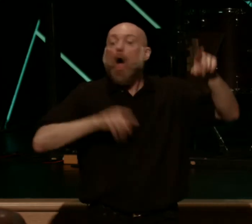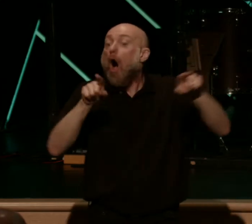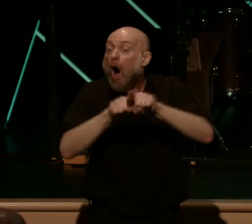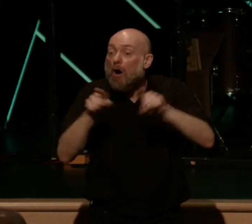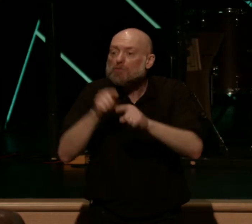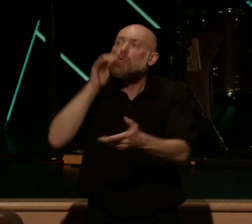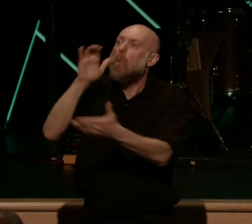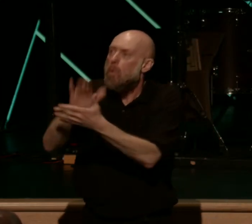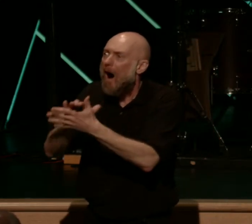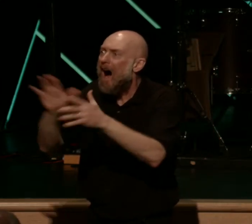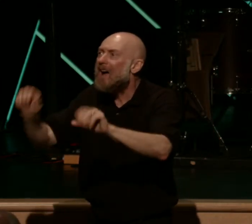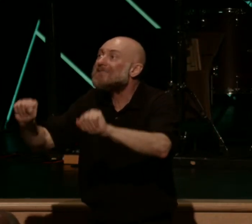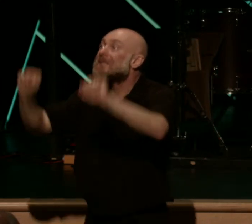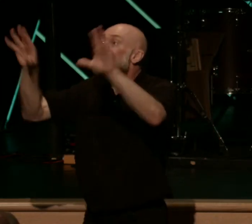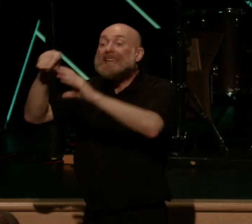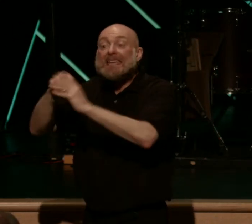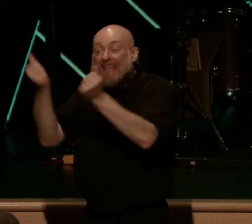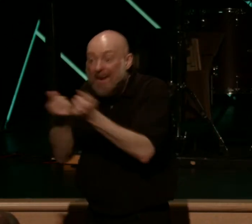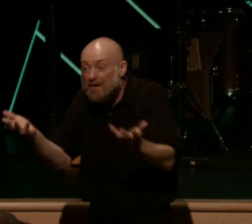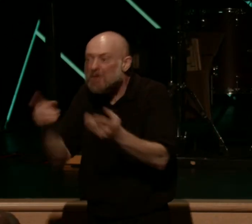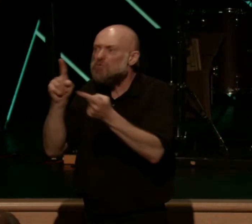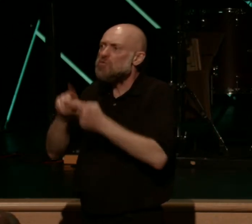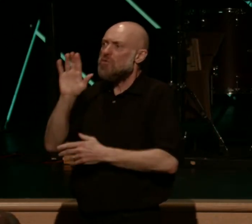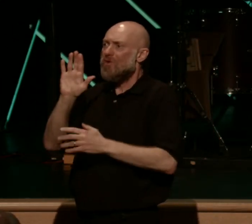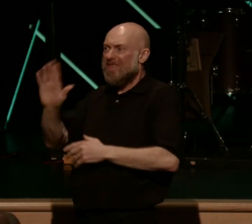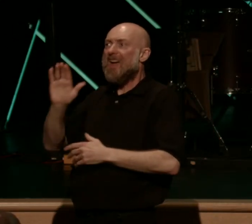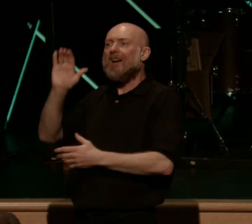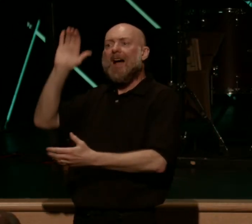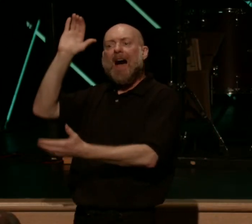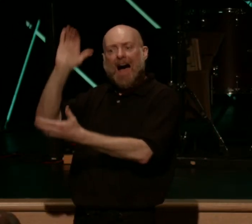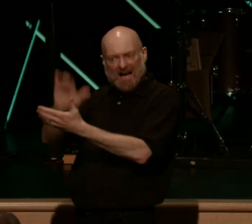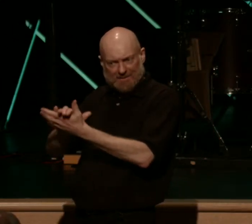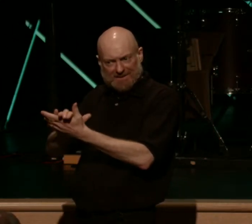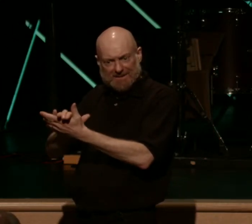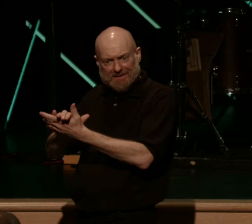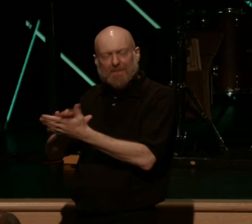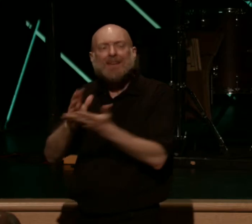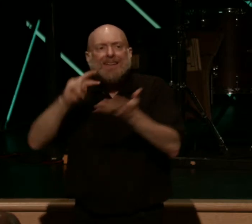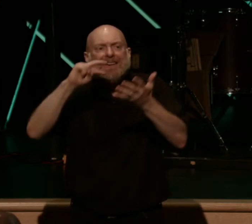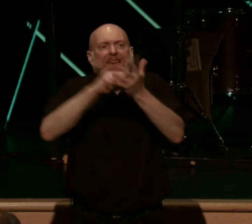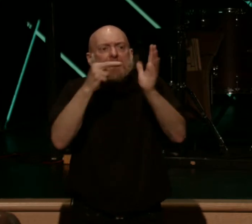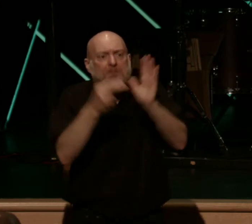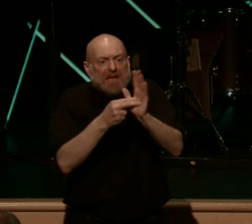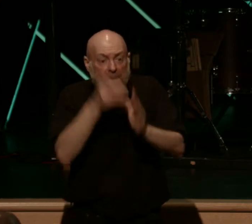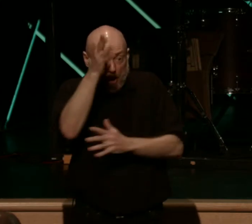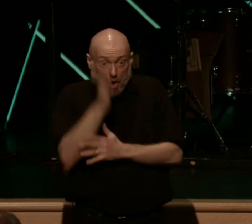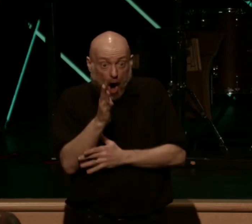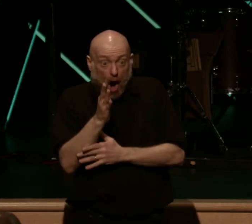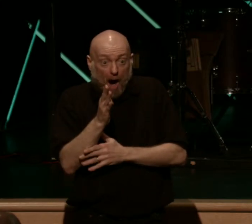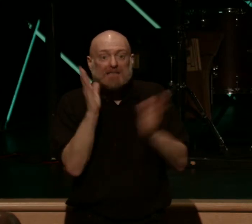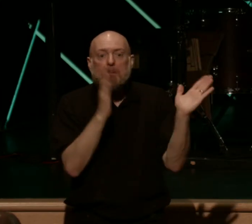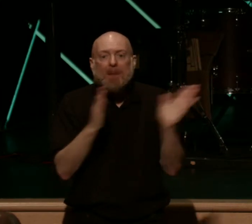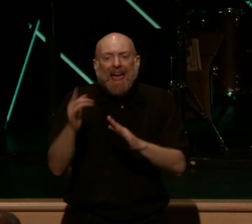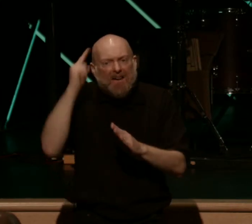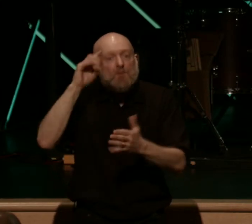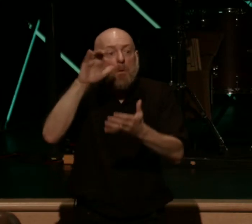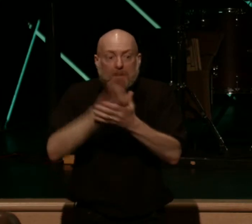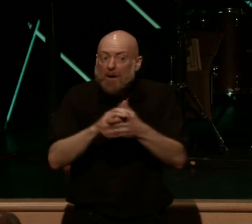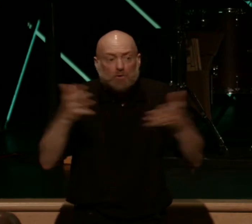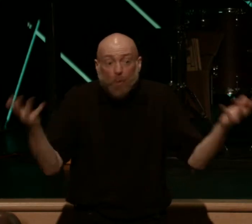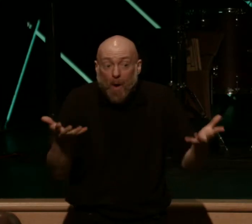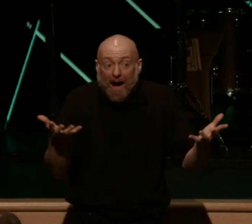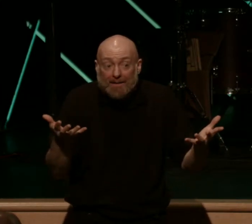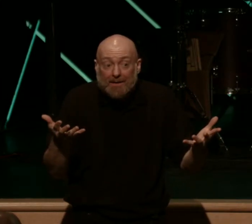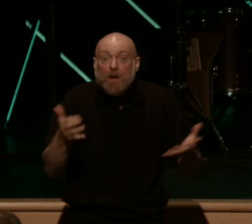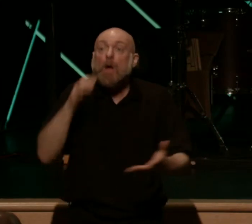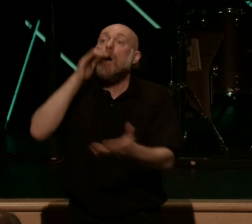also wives should submit in everything to their husbands. In other words, God's design for marriage is